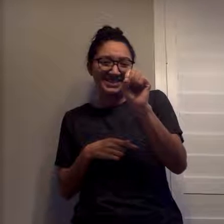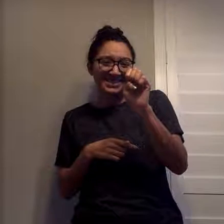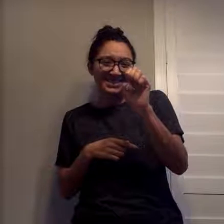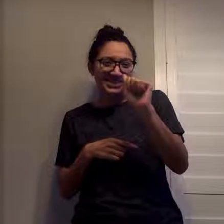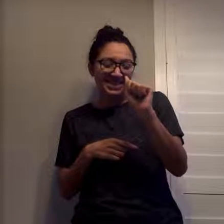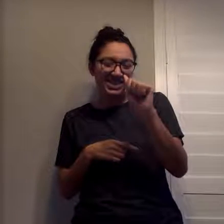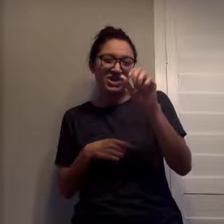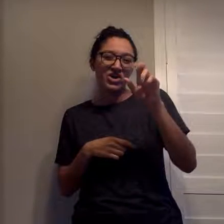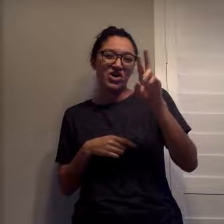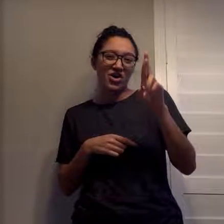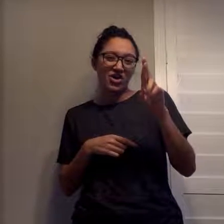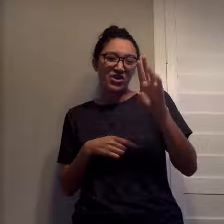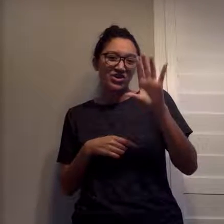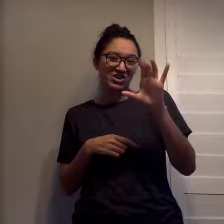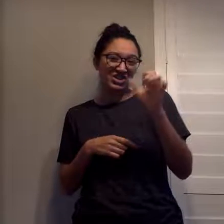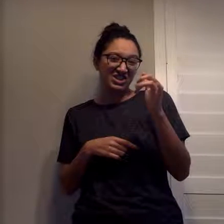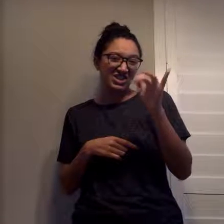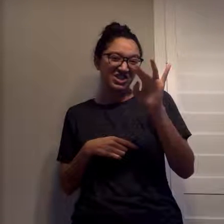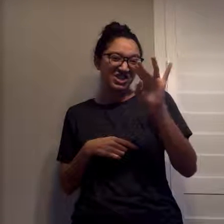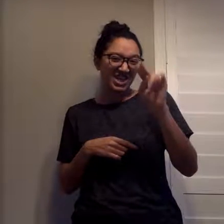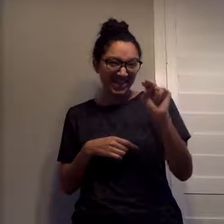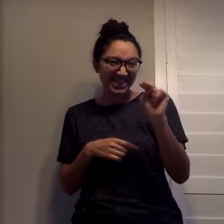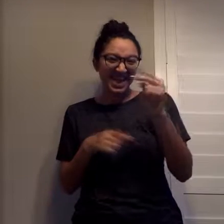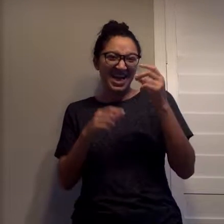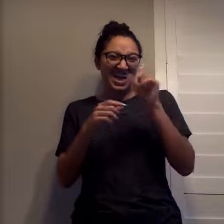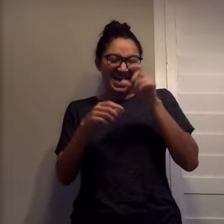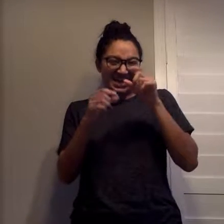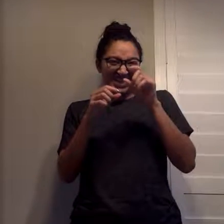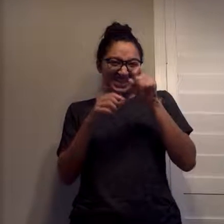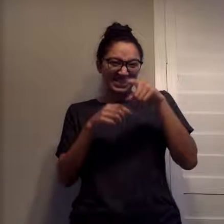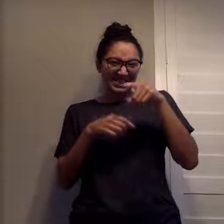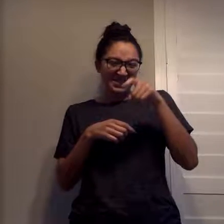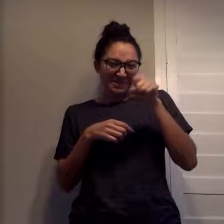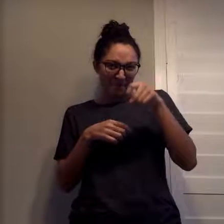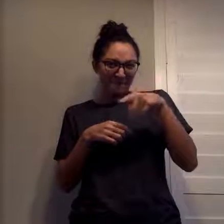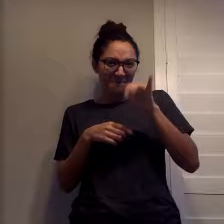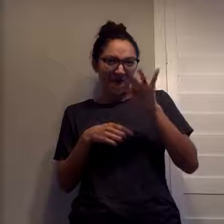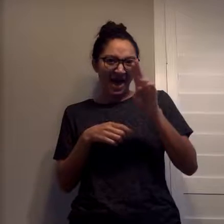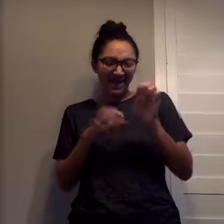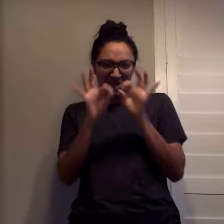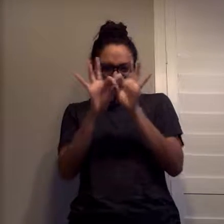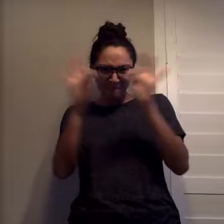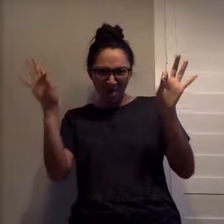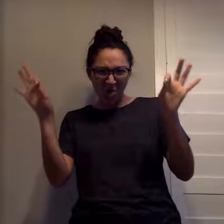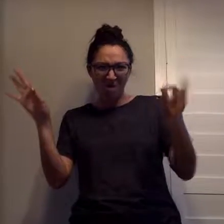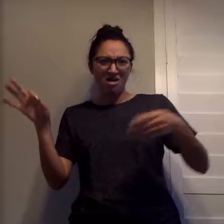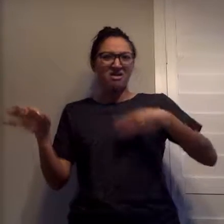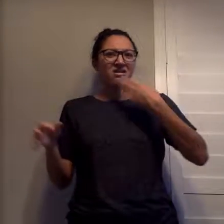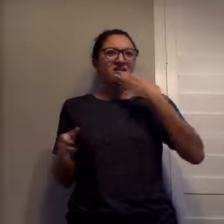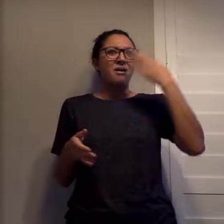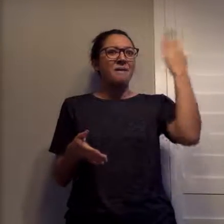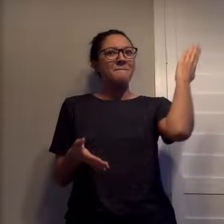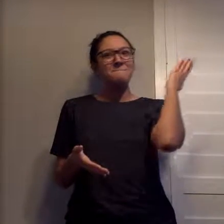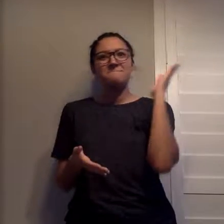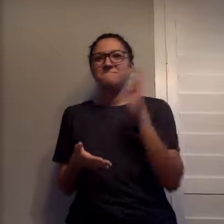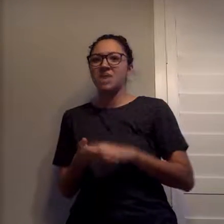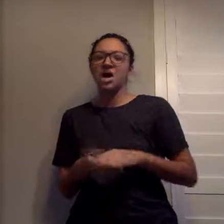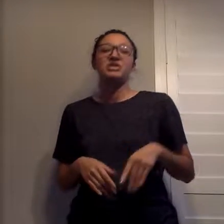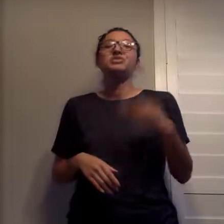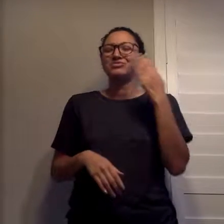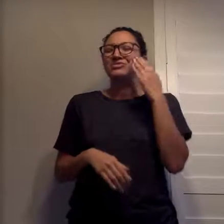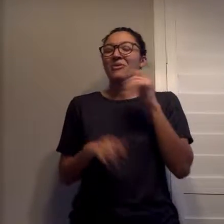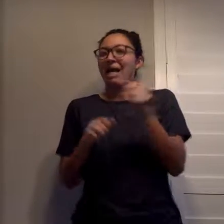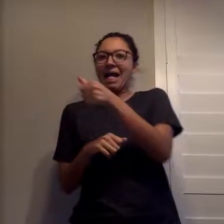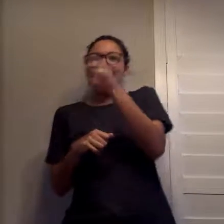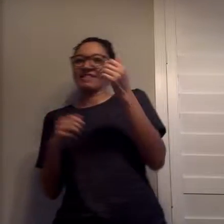hand. Now, this is bad. I mean, obviously, when you have something all the way through your hand, it's kind of bad anyway.